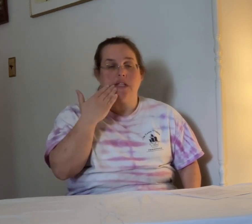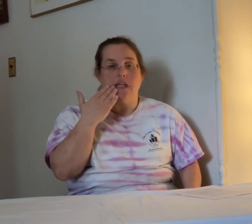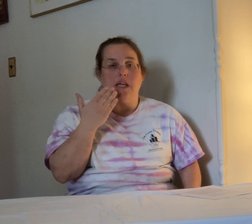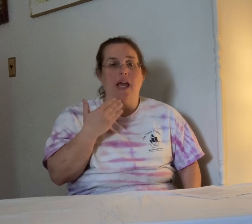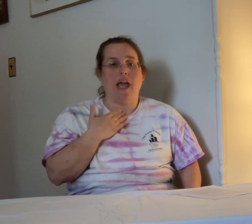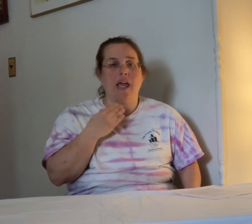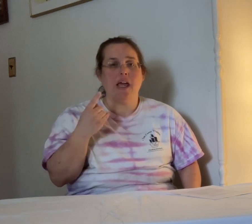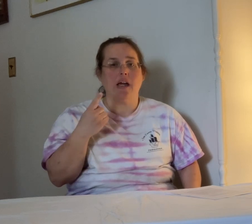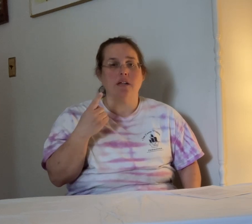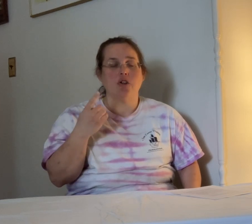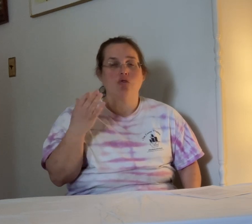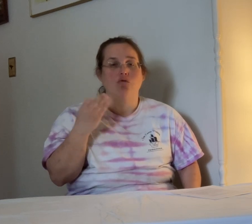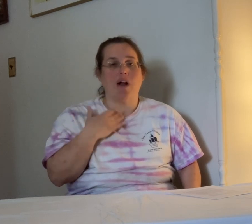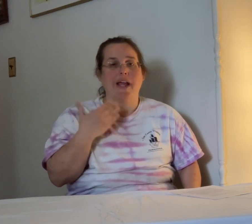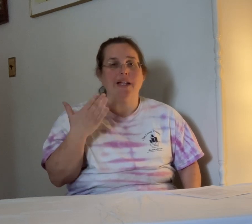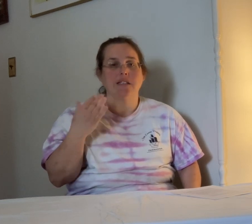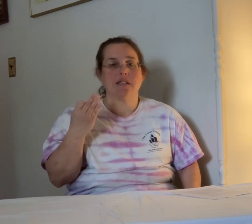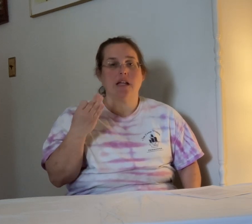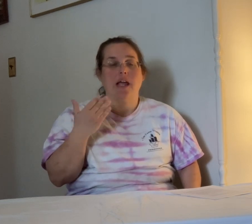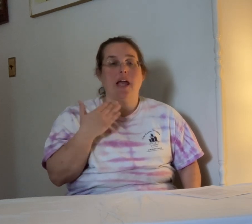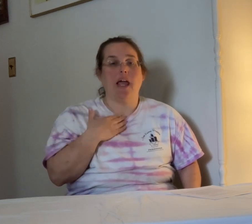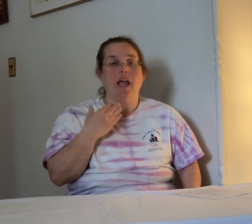opportunity and rights and